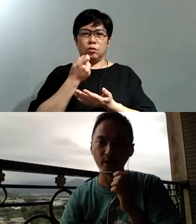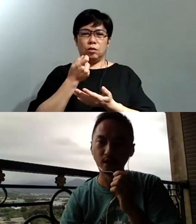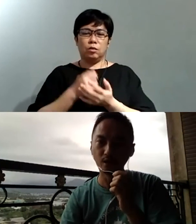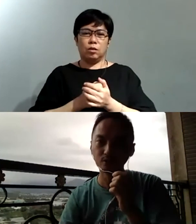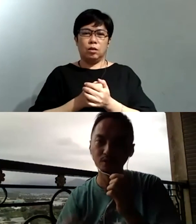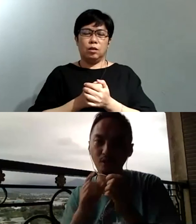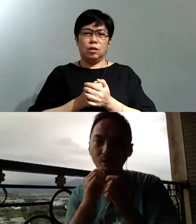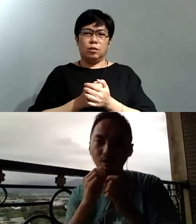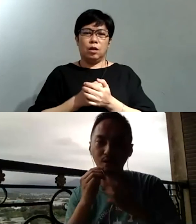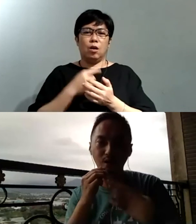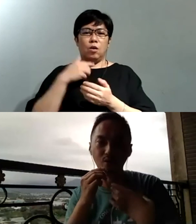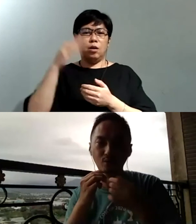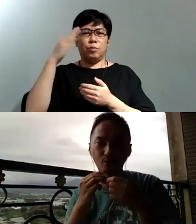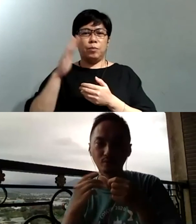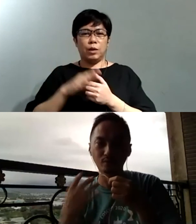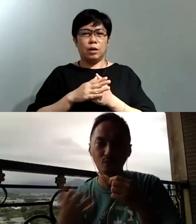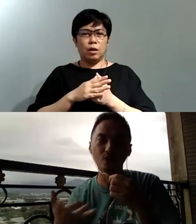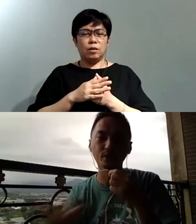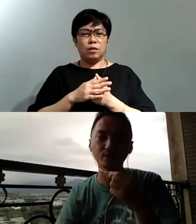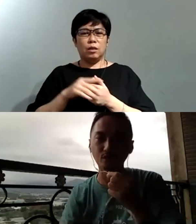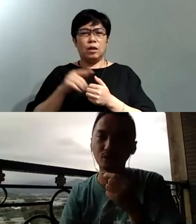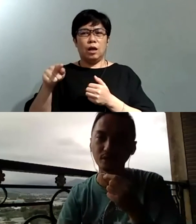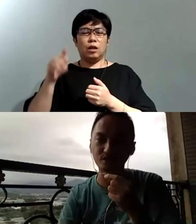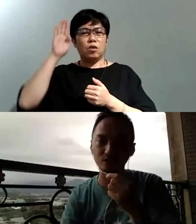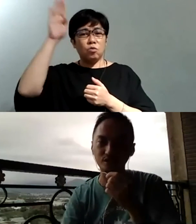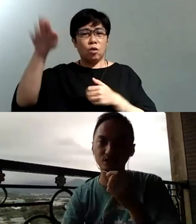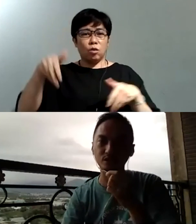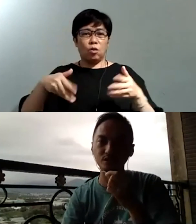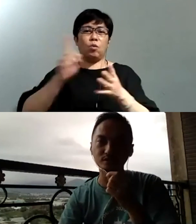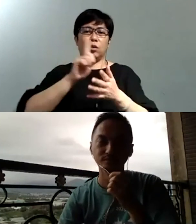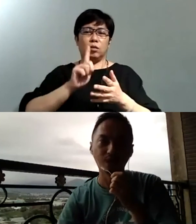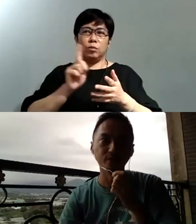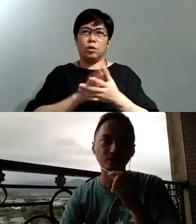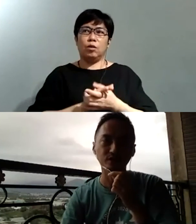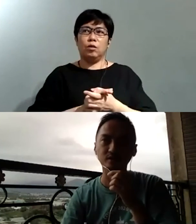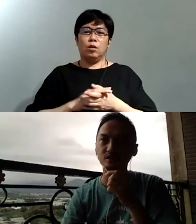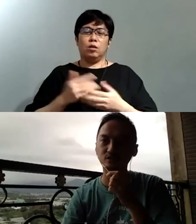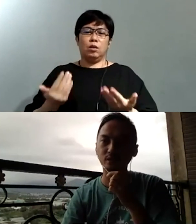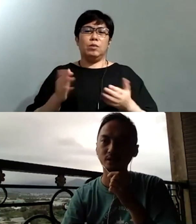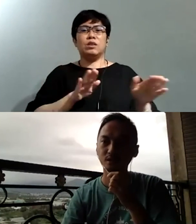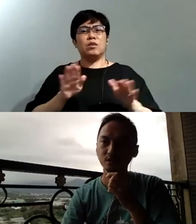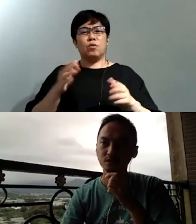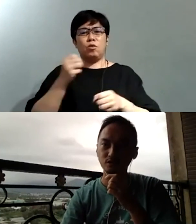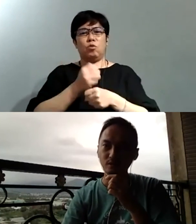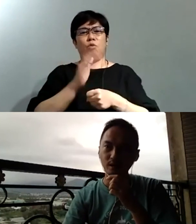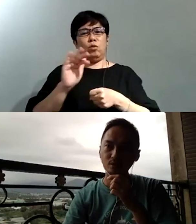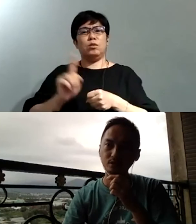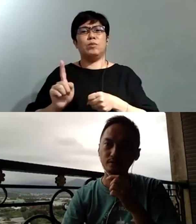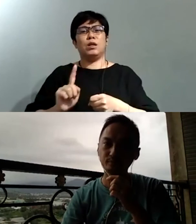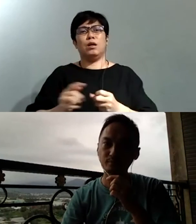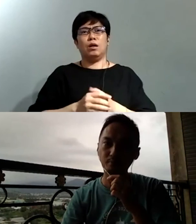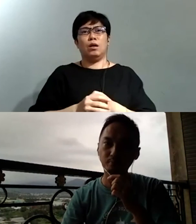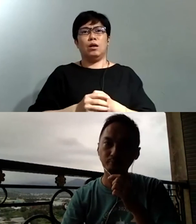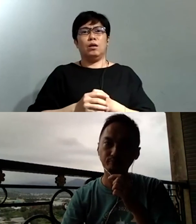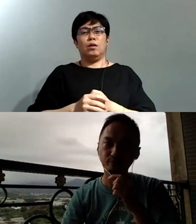the way out, or what are we going to do in such a situation? I'll understand it this way. So I would